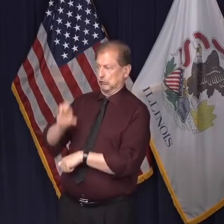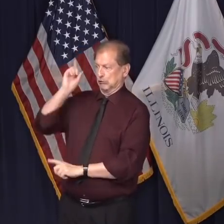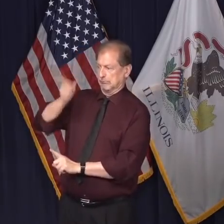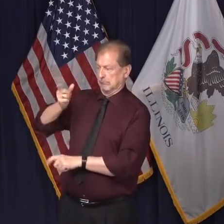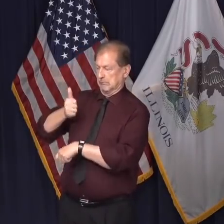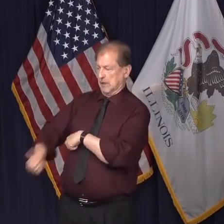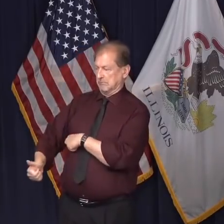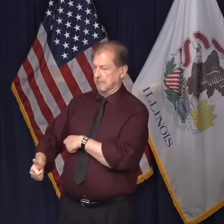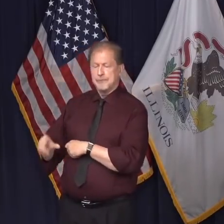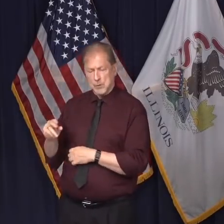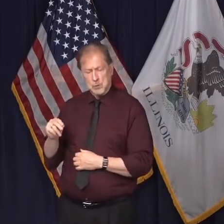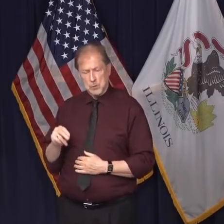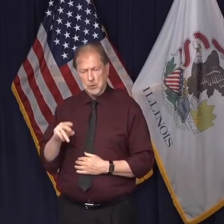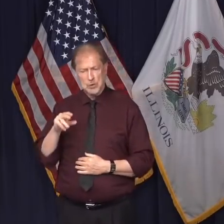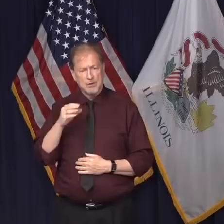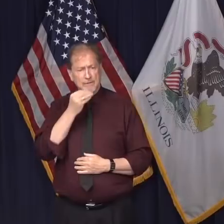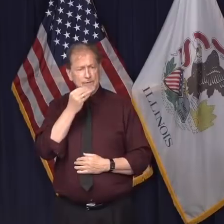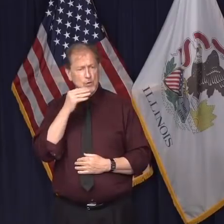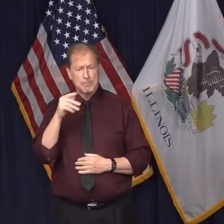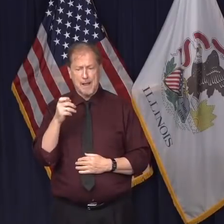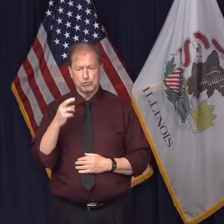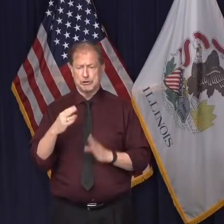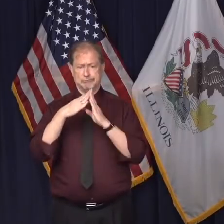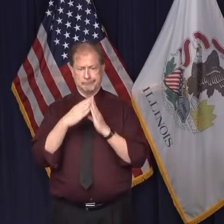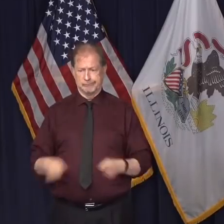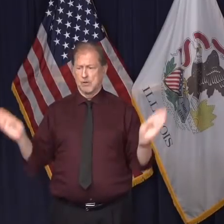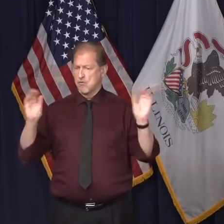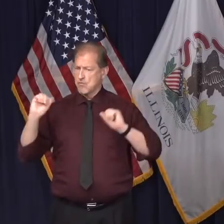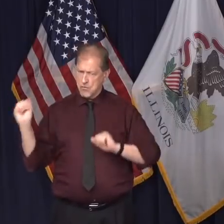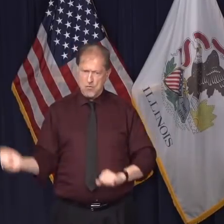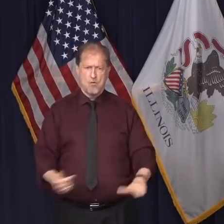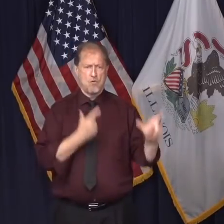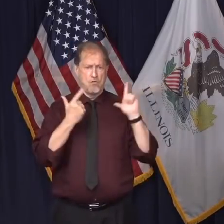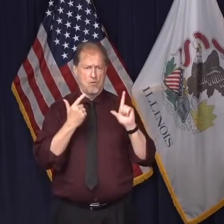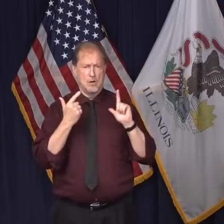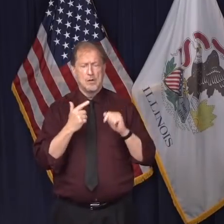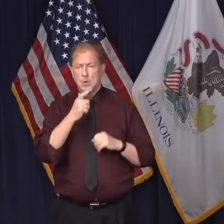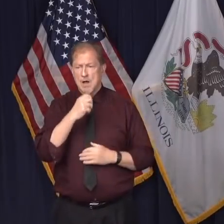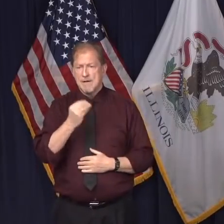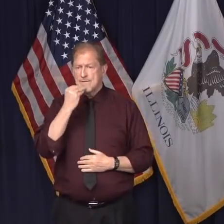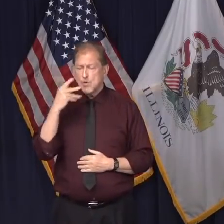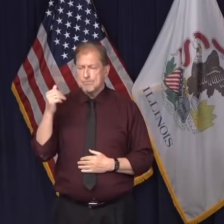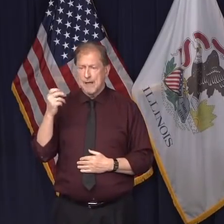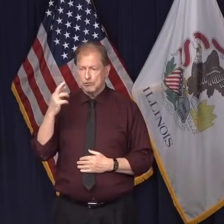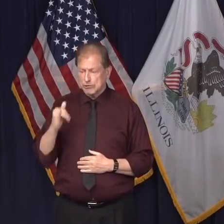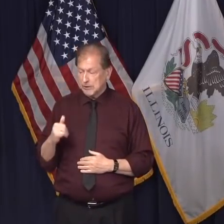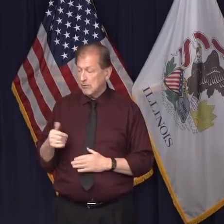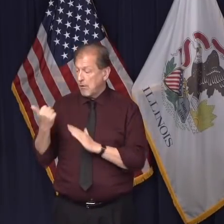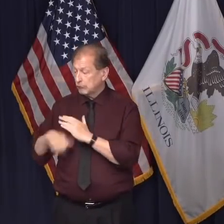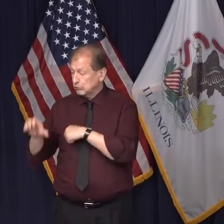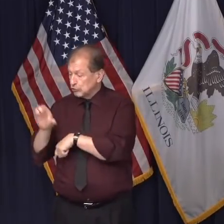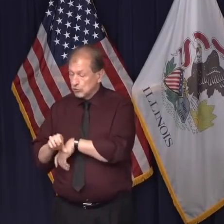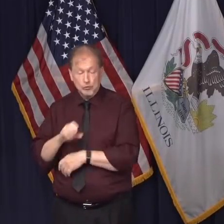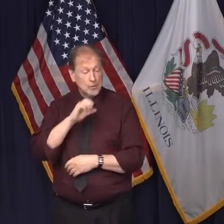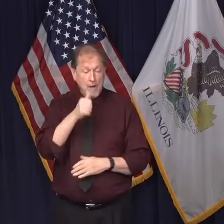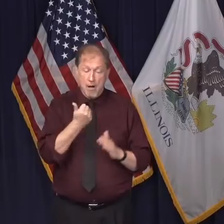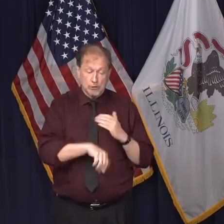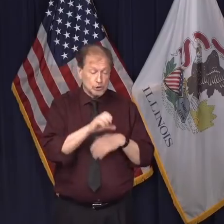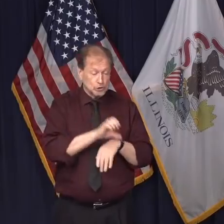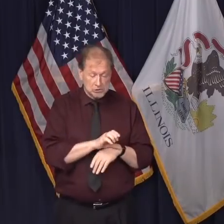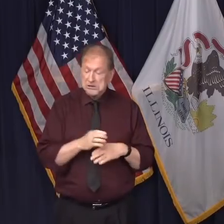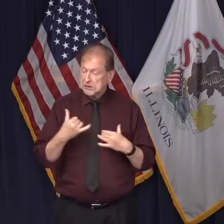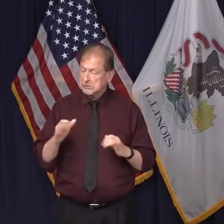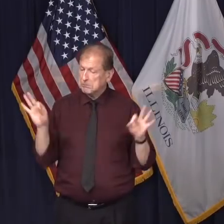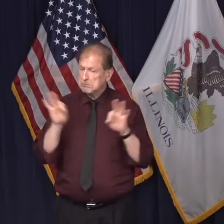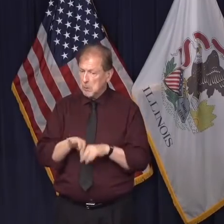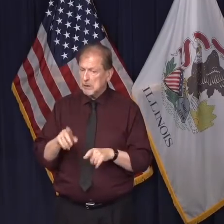a food pantry. It's really the idea here for everybody, for everything, and food pantries specifically, is just to make sure that those who get